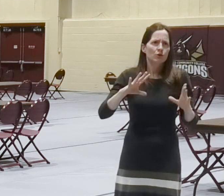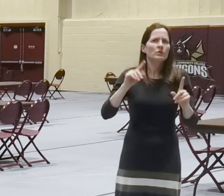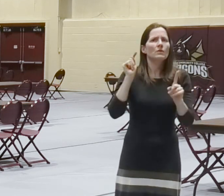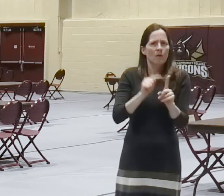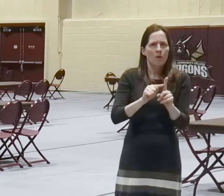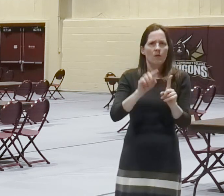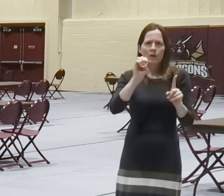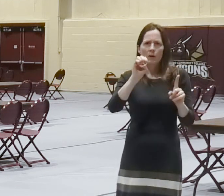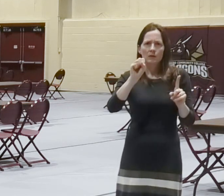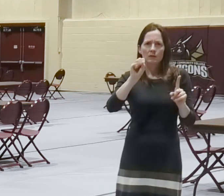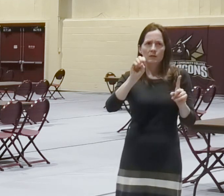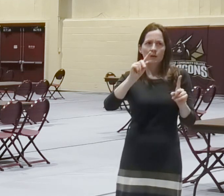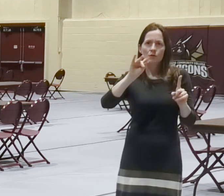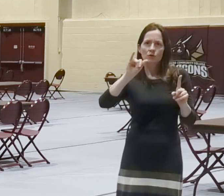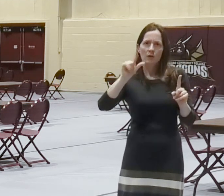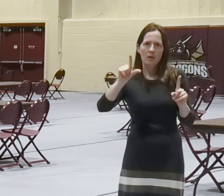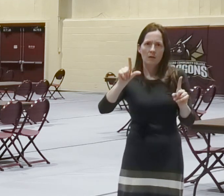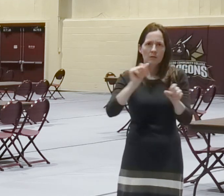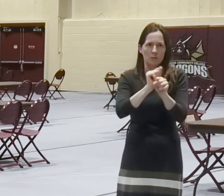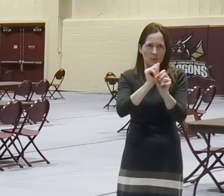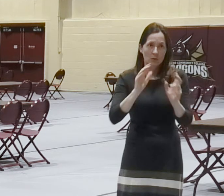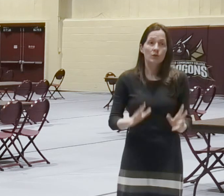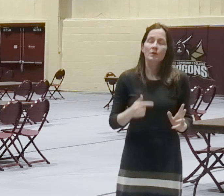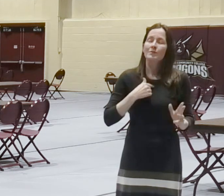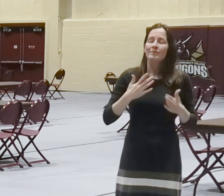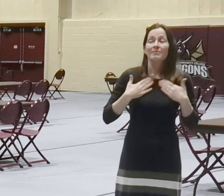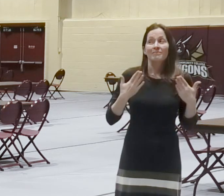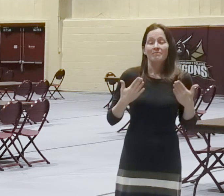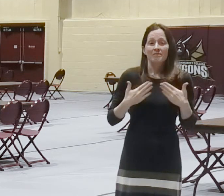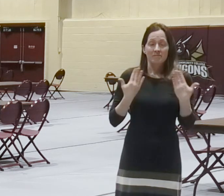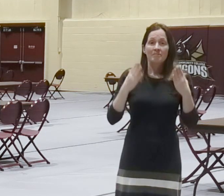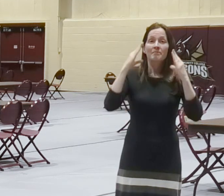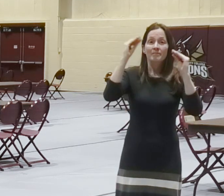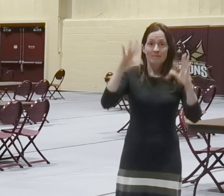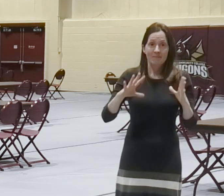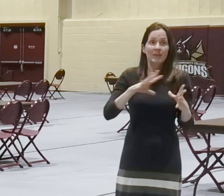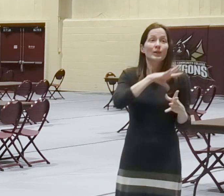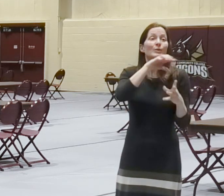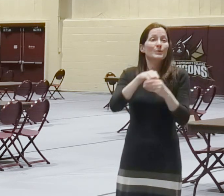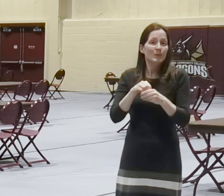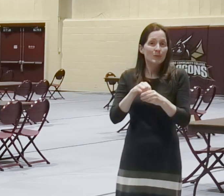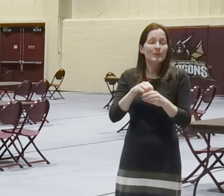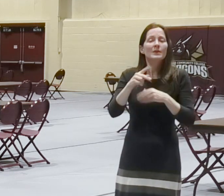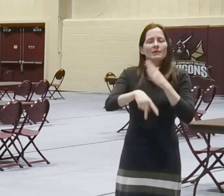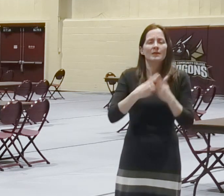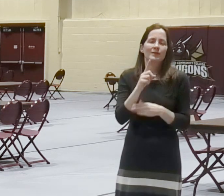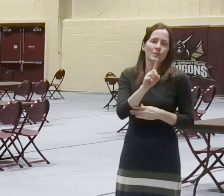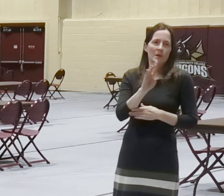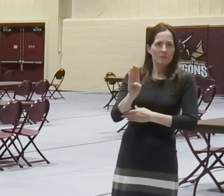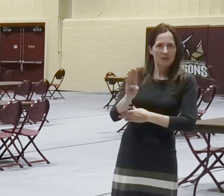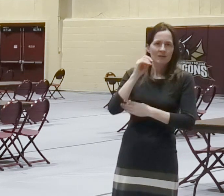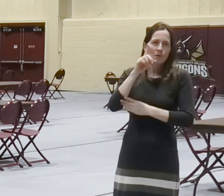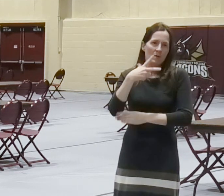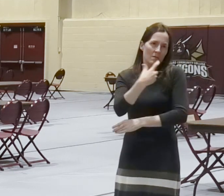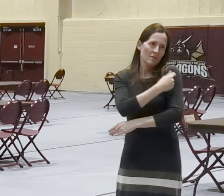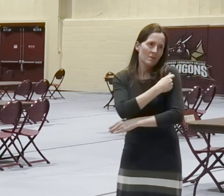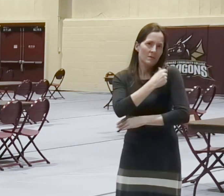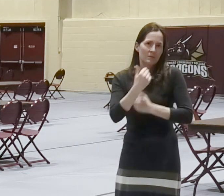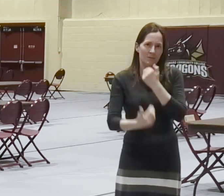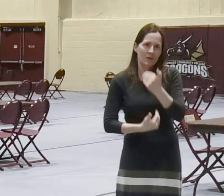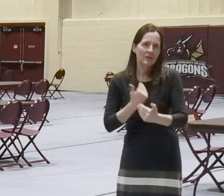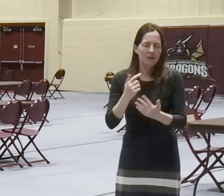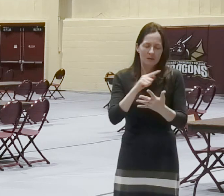that educators have been included in Phase 1B of the vaccine distribution process, as that speaks